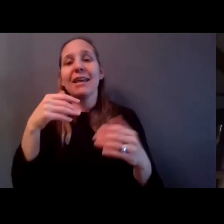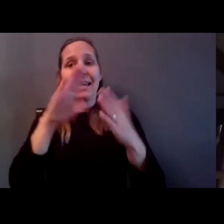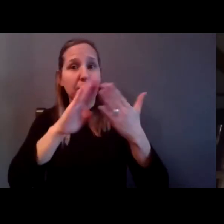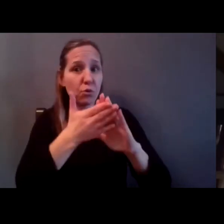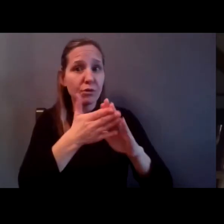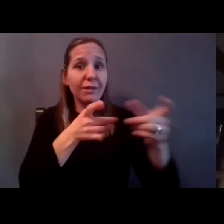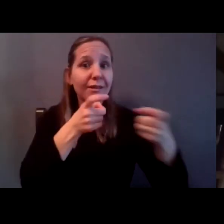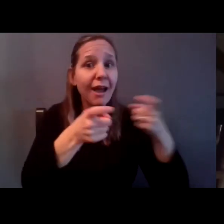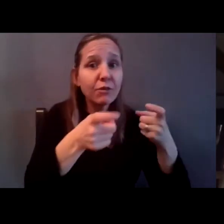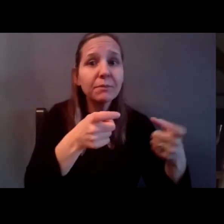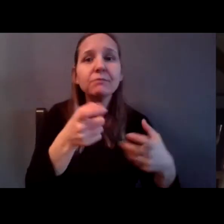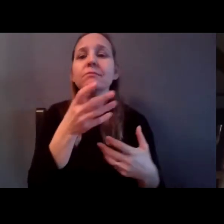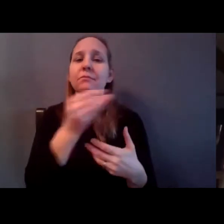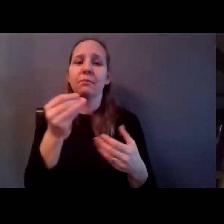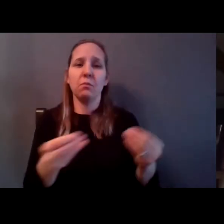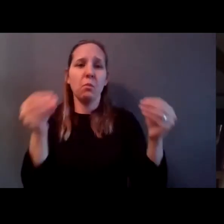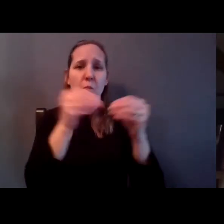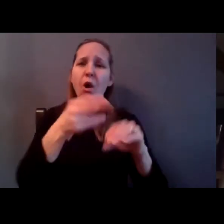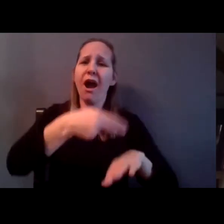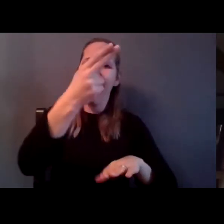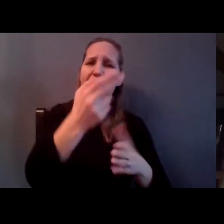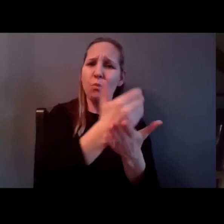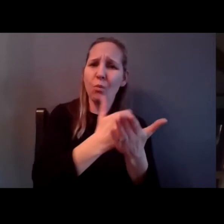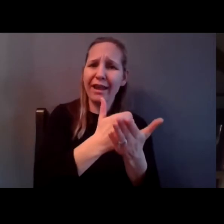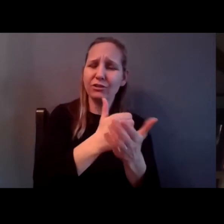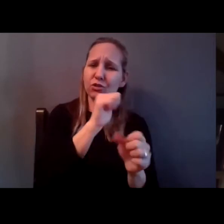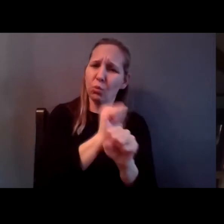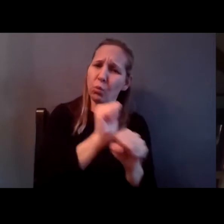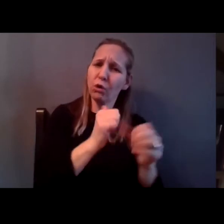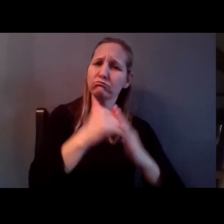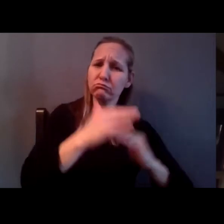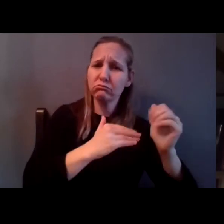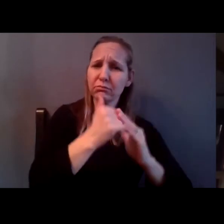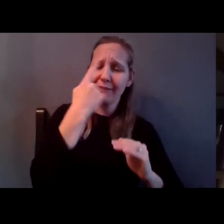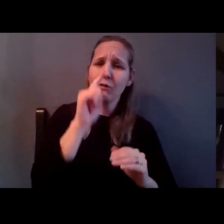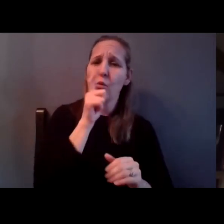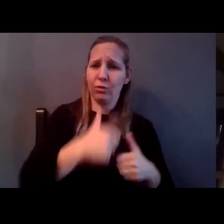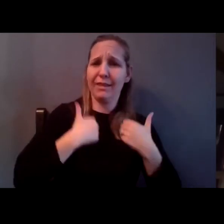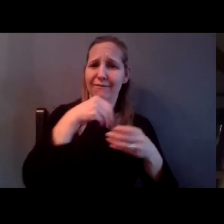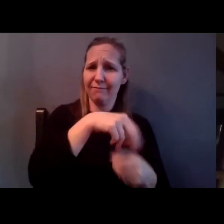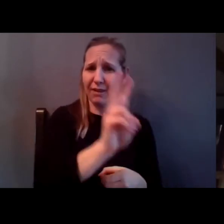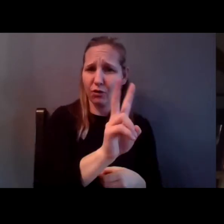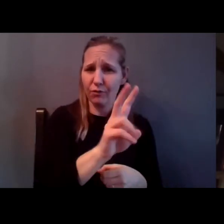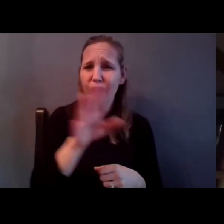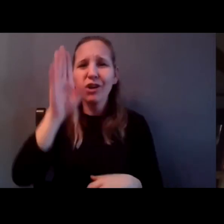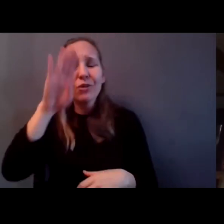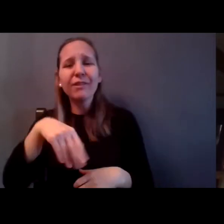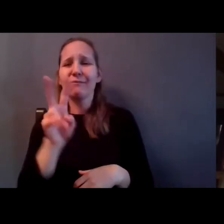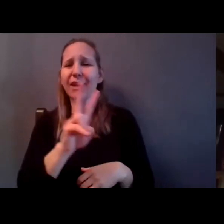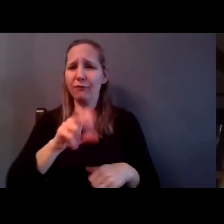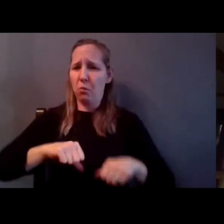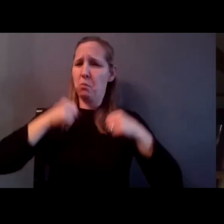more desperately needed high-wage decent work for residents of Vancouver. Vancouver prides itself on being